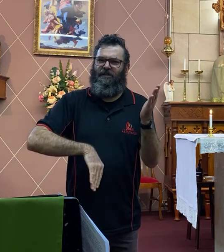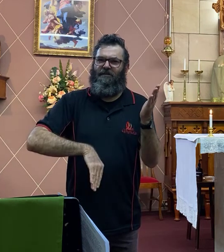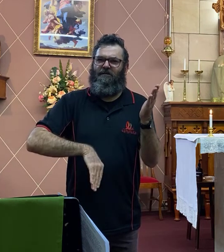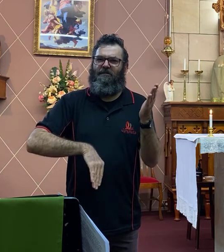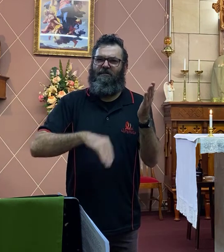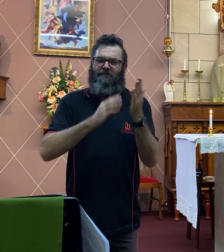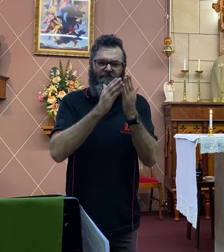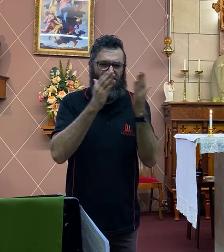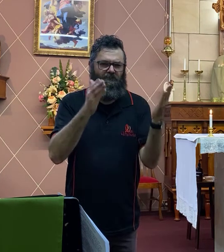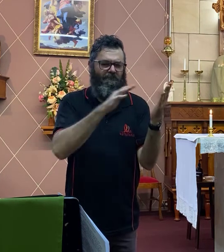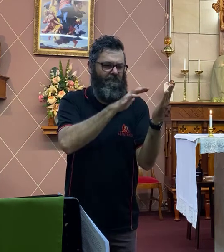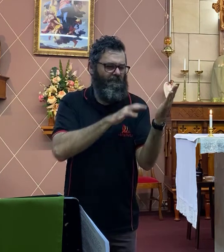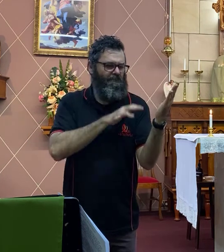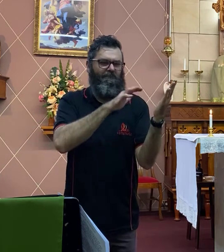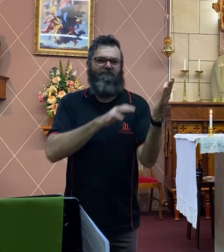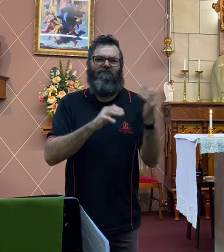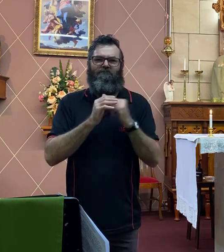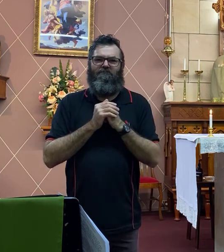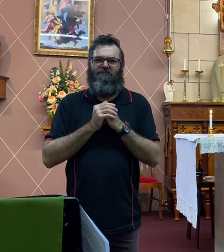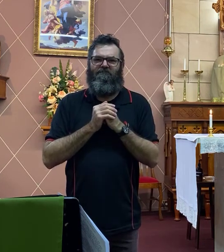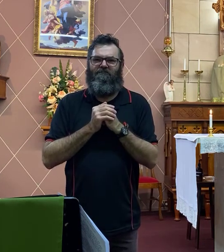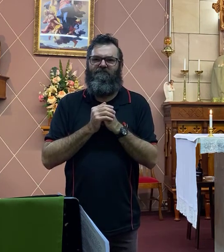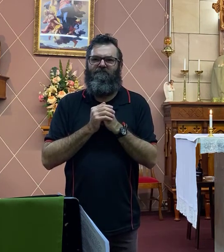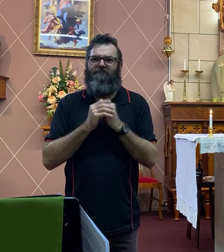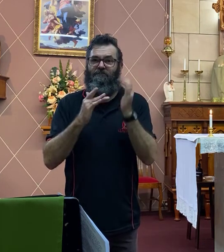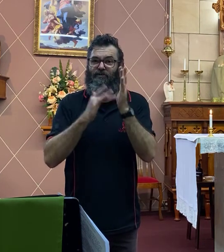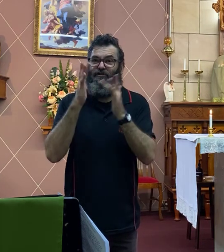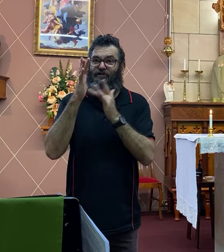However, Jesus said that they were